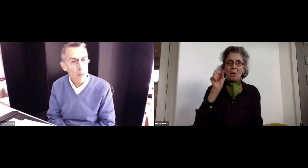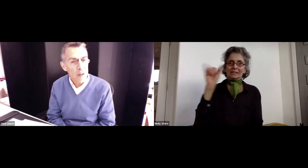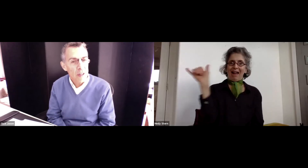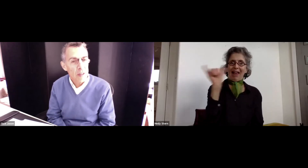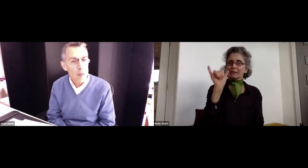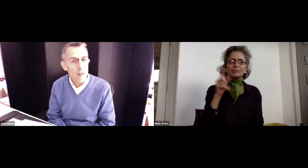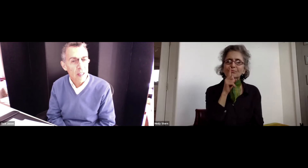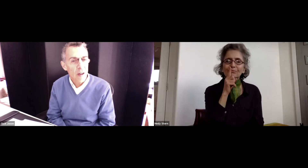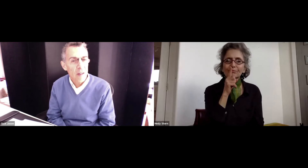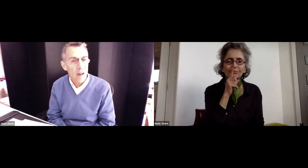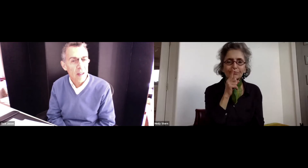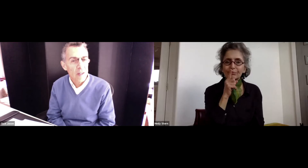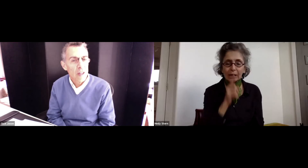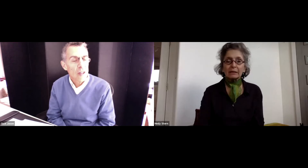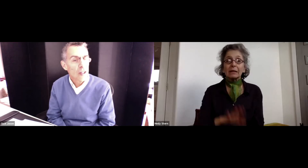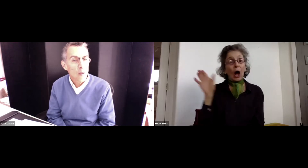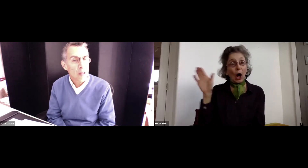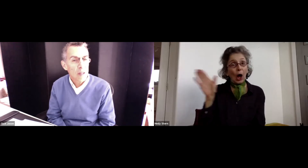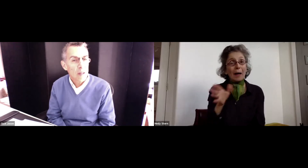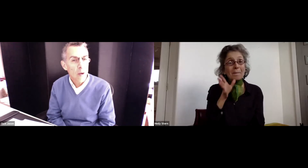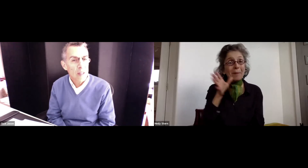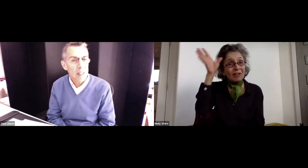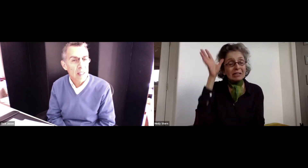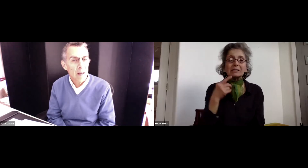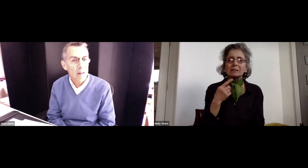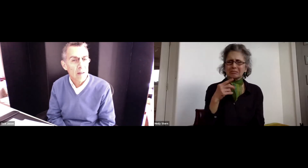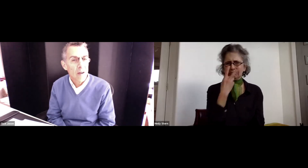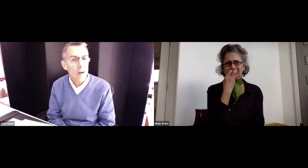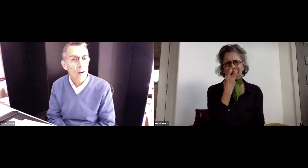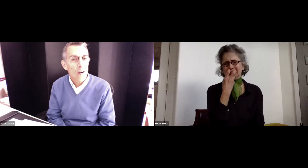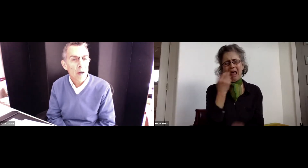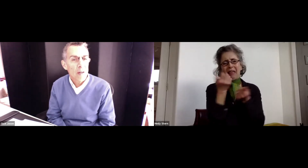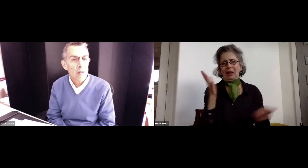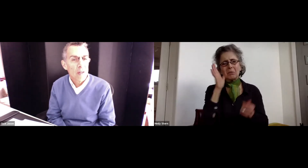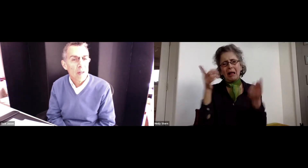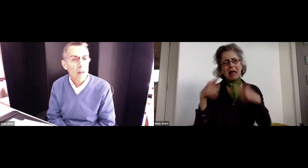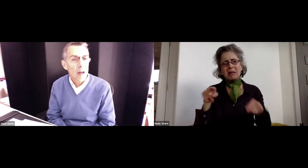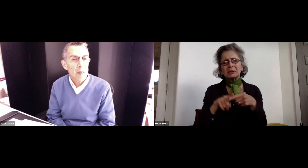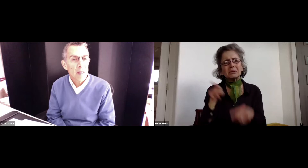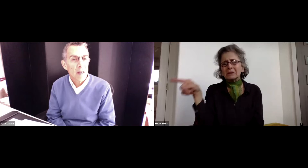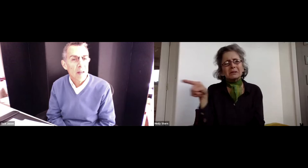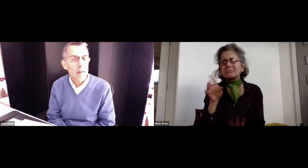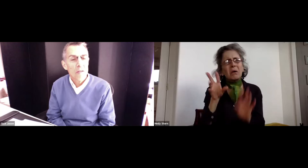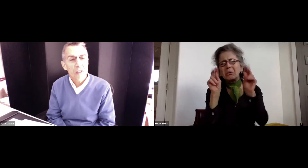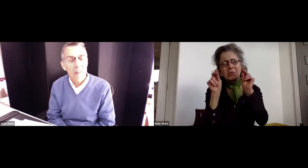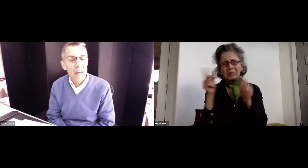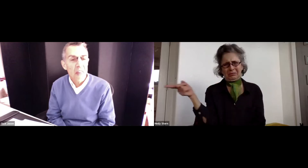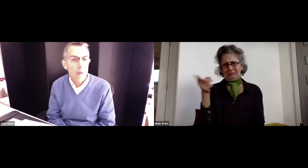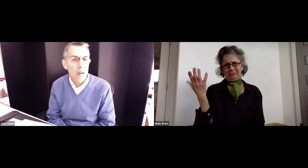experiences, specifically the Holocaust, she wouldn't go into detail. Her parents, thought that nothing would ever happen